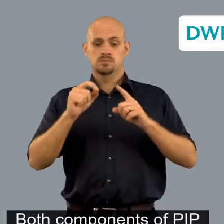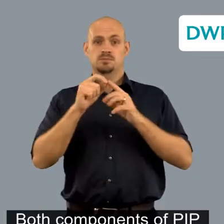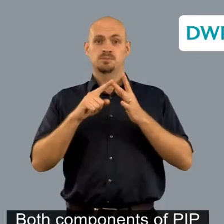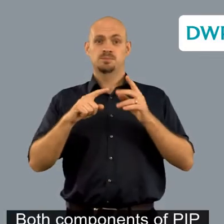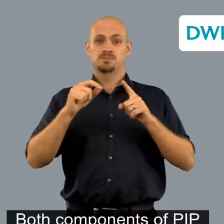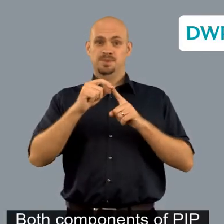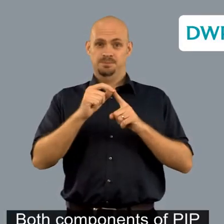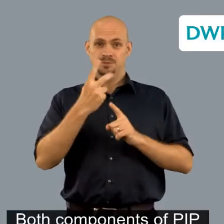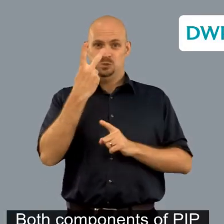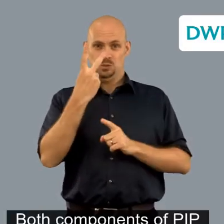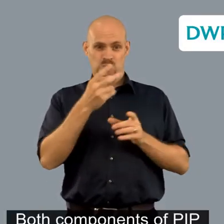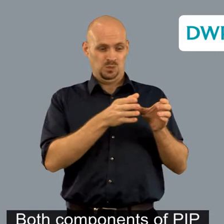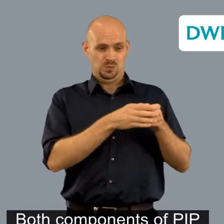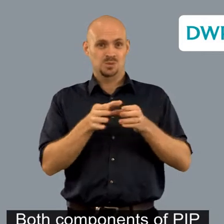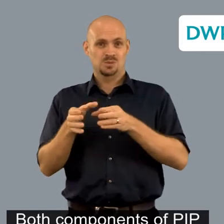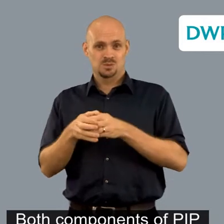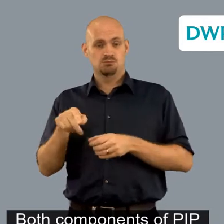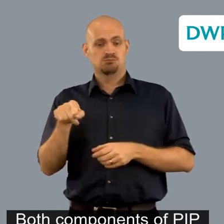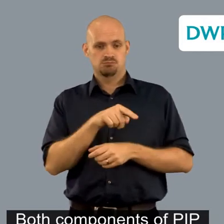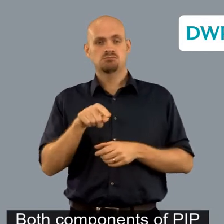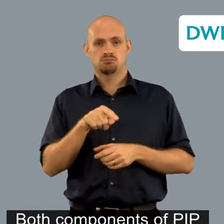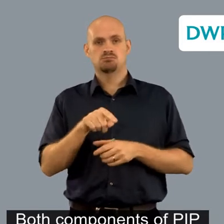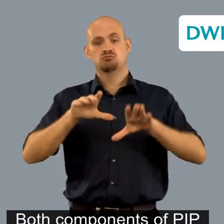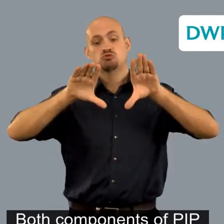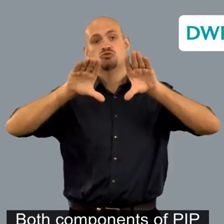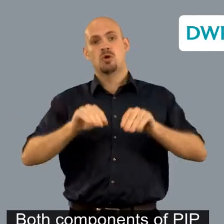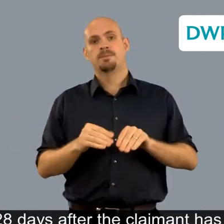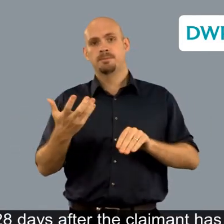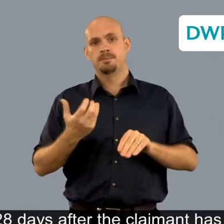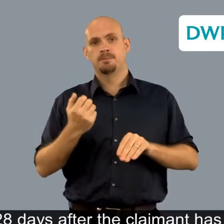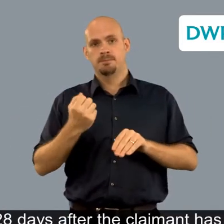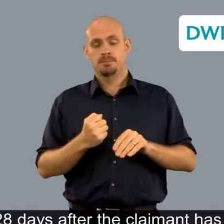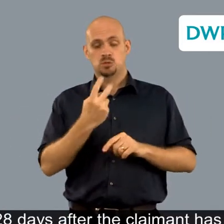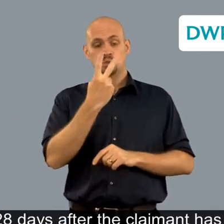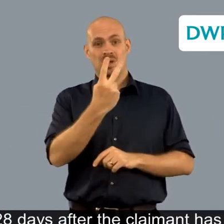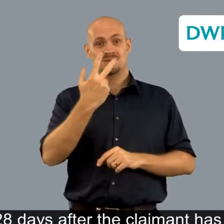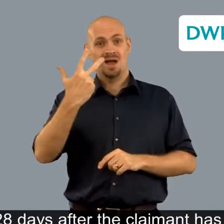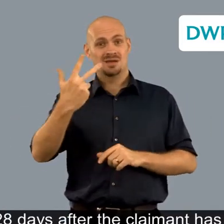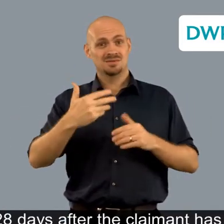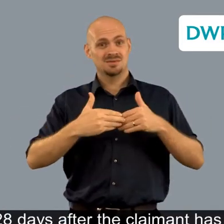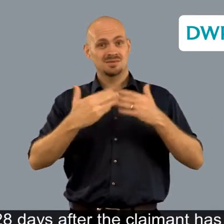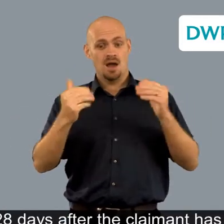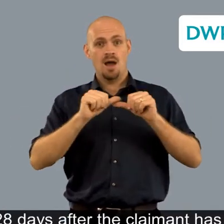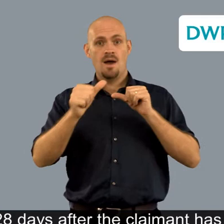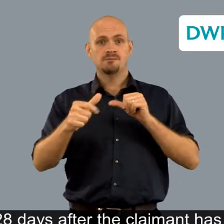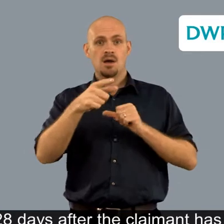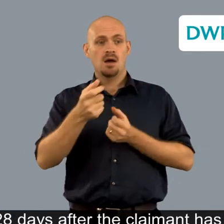Both components of PIP cease to be payable 28 days after the claimant has been admitted to